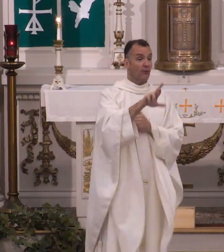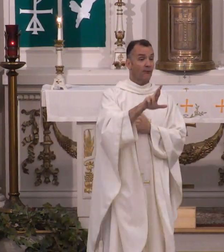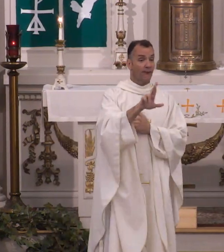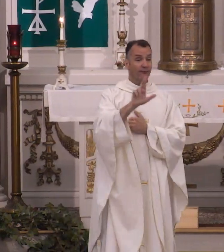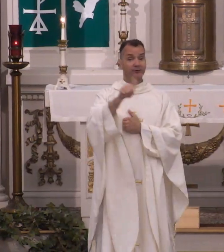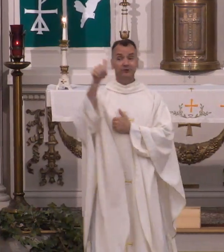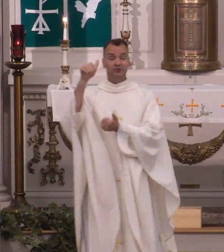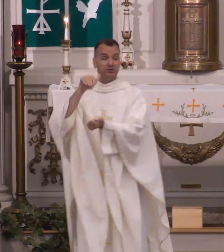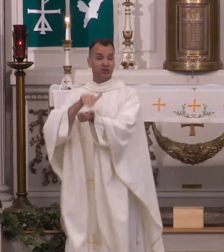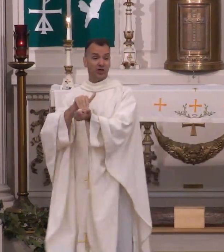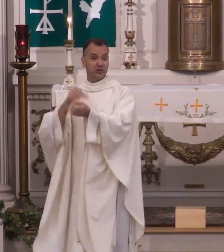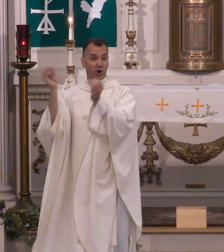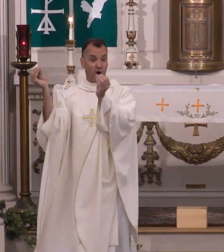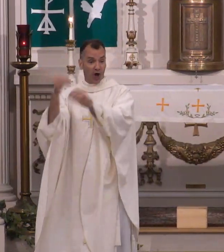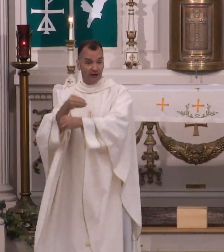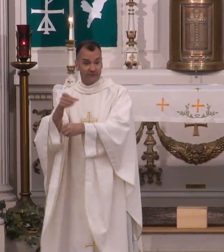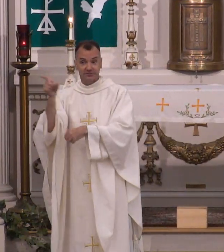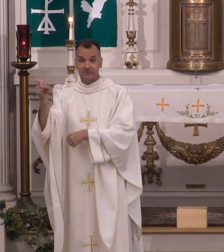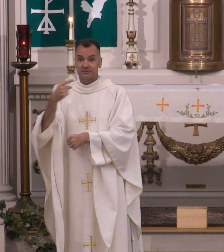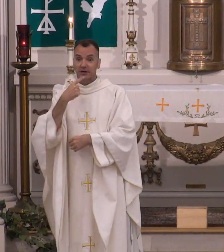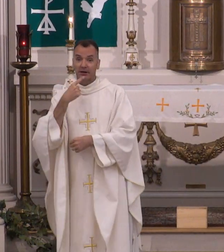9 to 5, Monday through Friday, or whatever it may be.